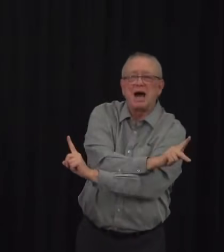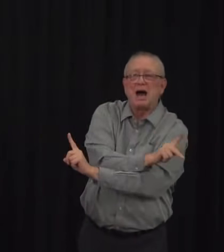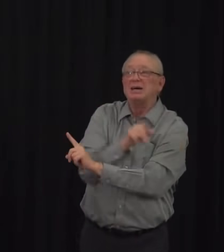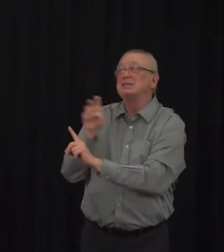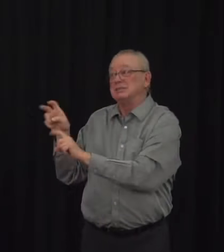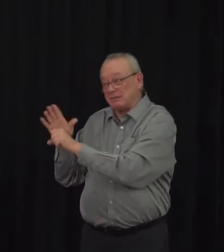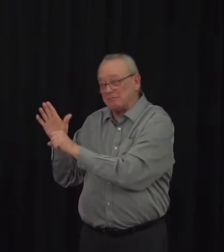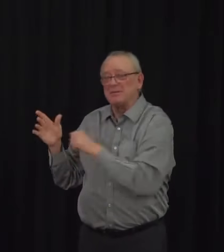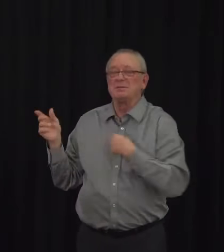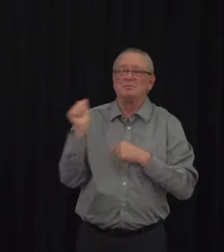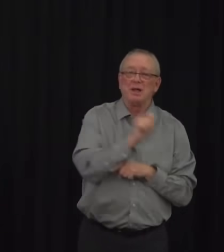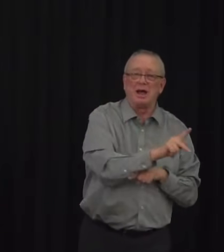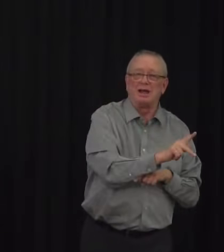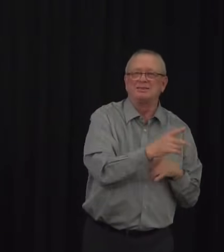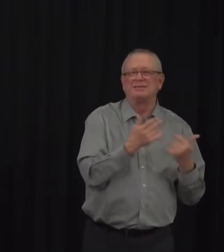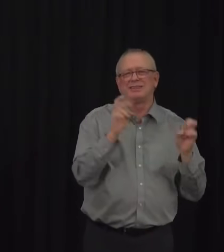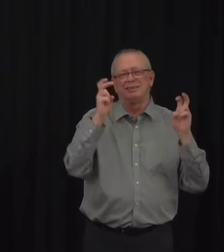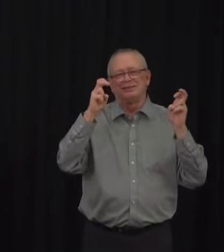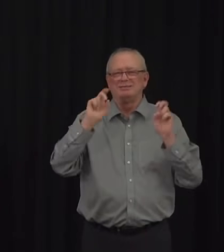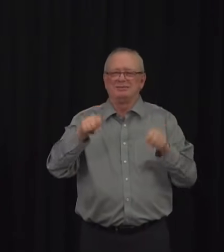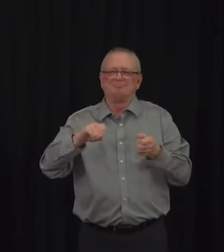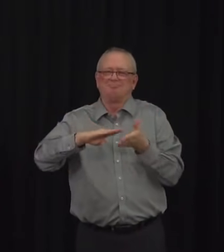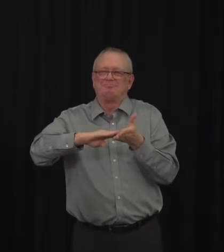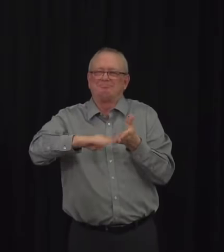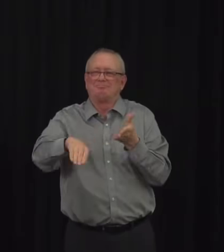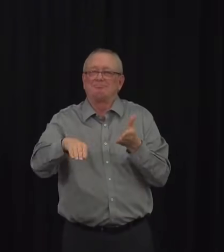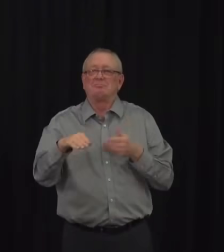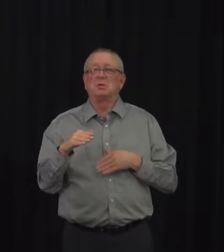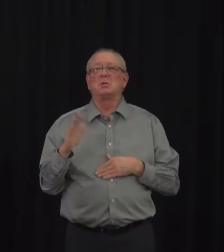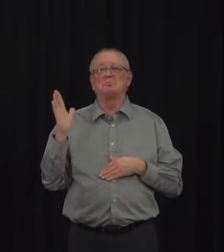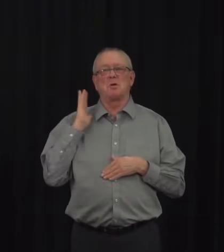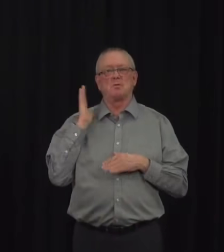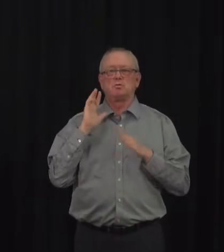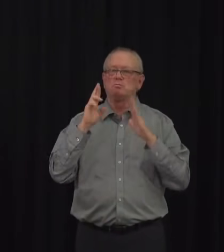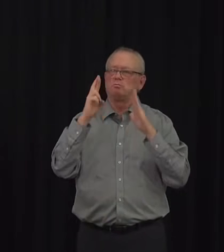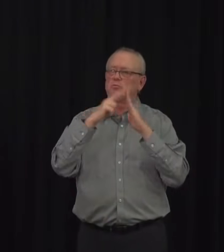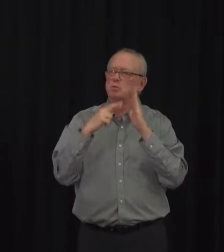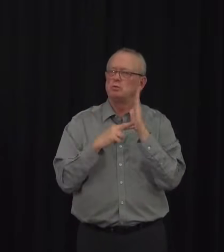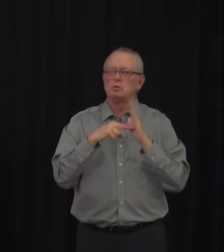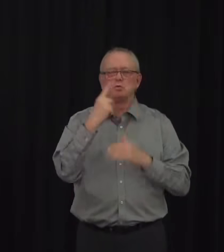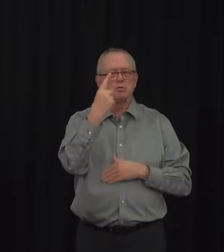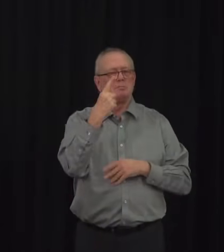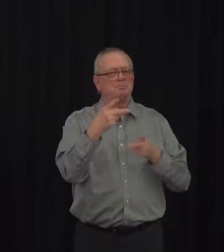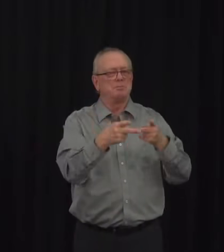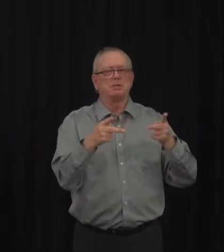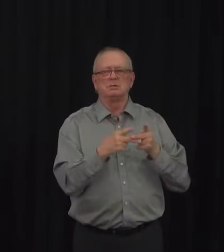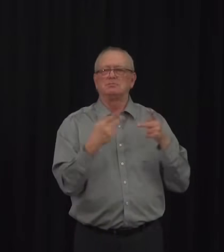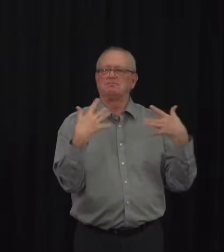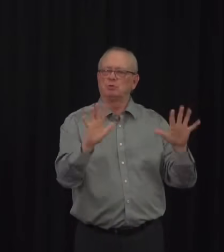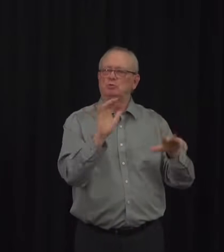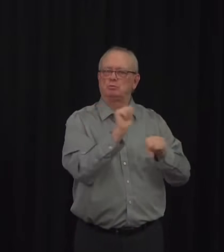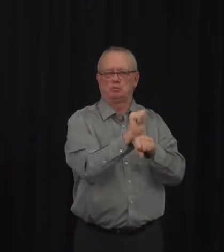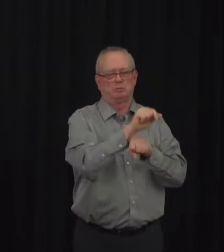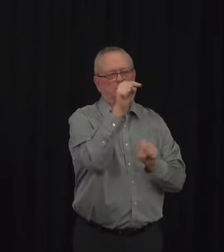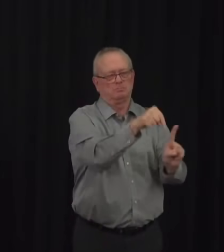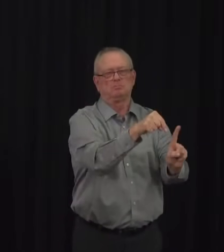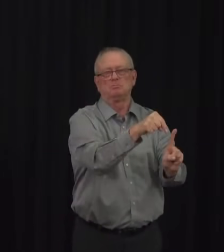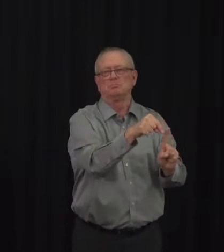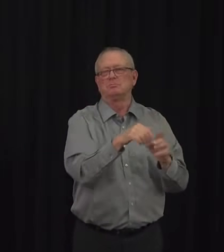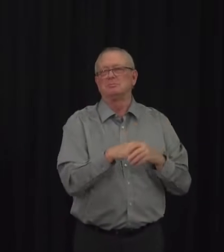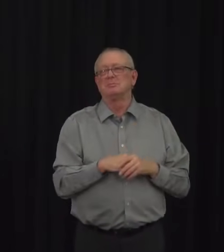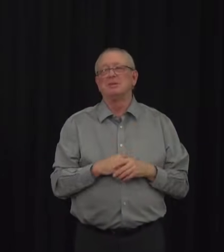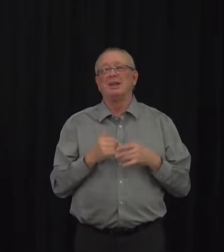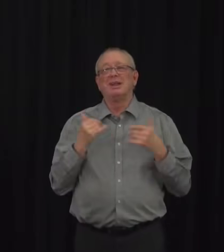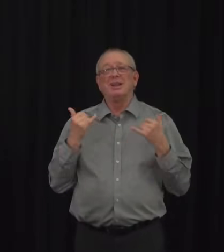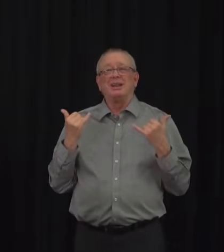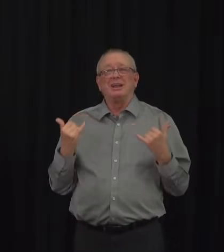either quarantined or ill, who've recovered, being able to come back. So it really is about allowing the safe care provision for